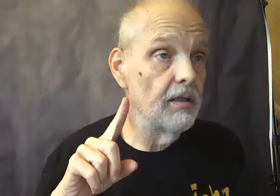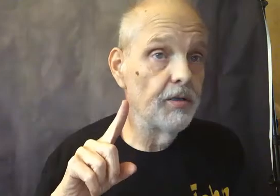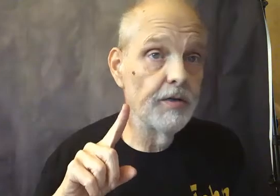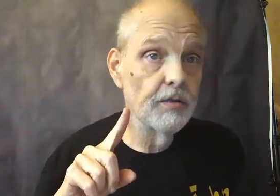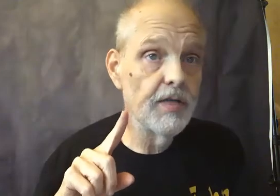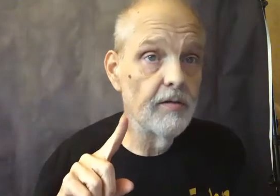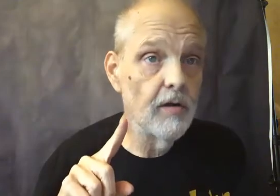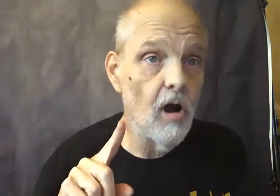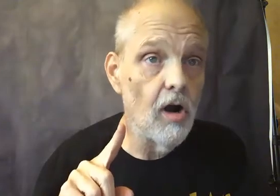There is no sign for R.